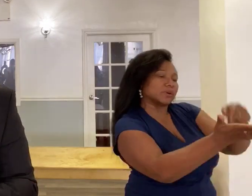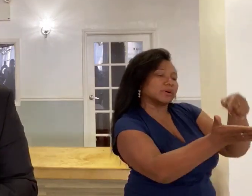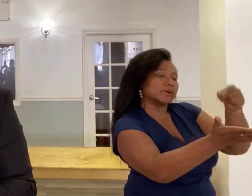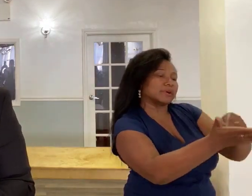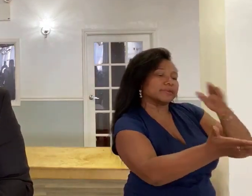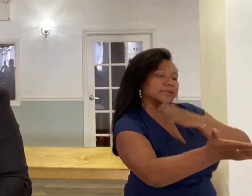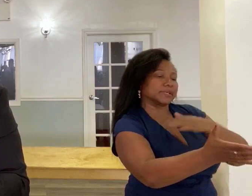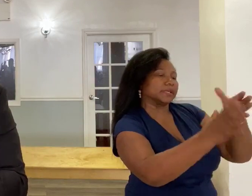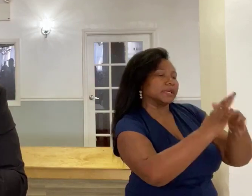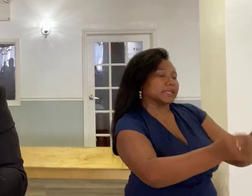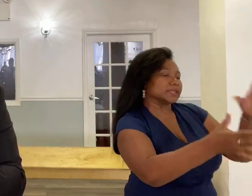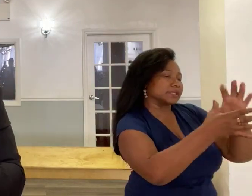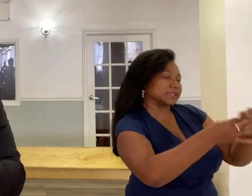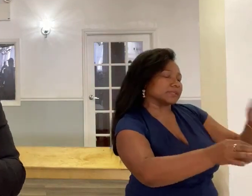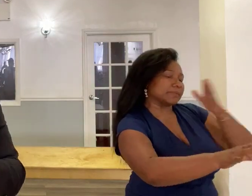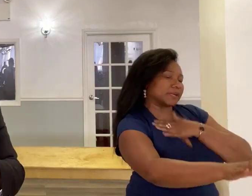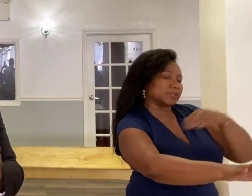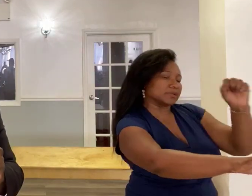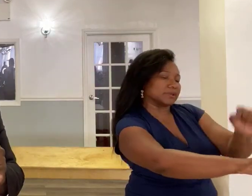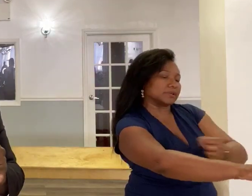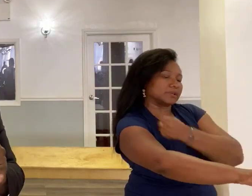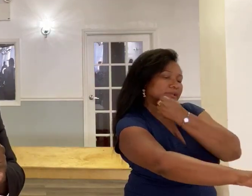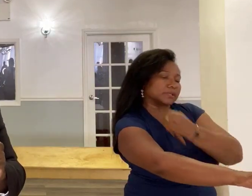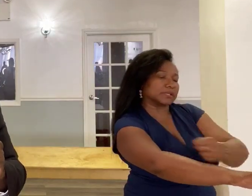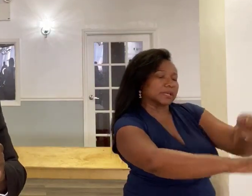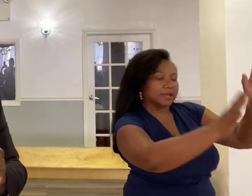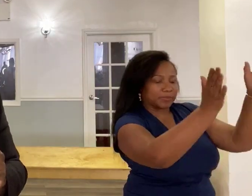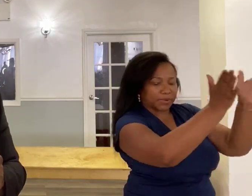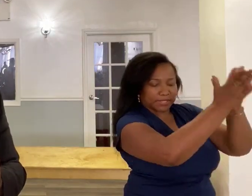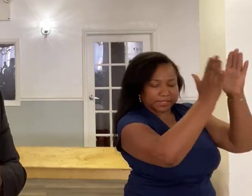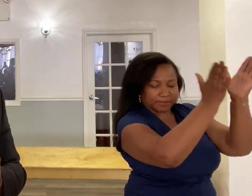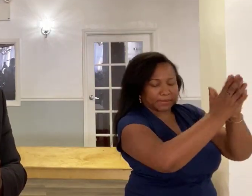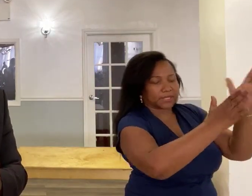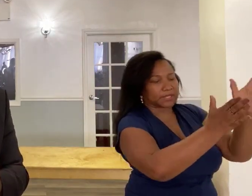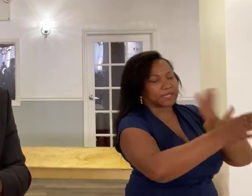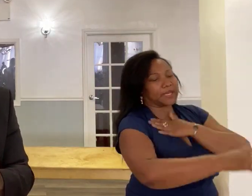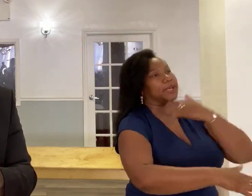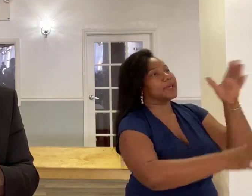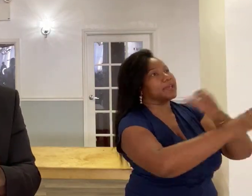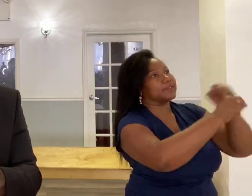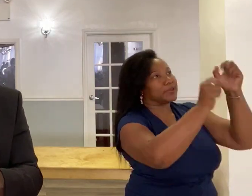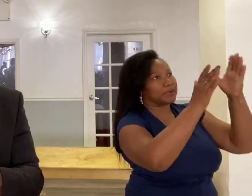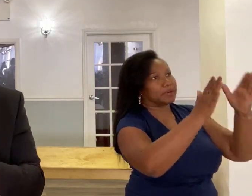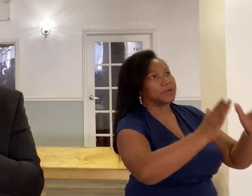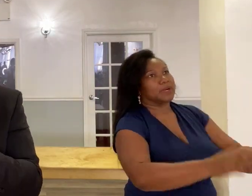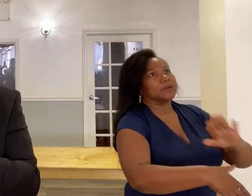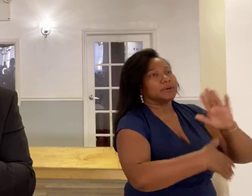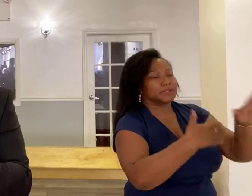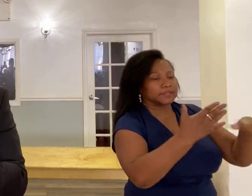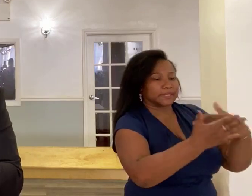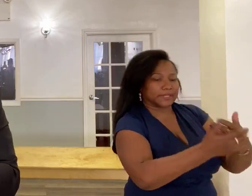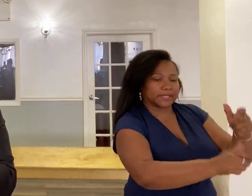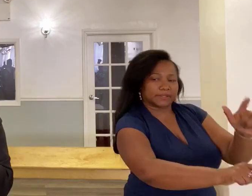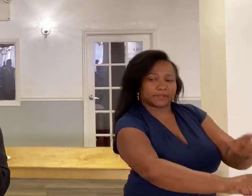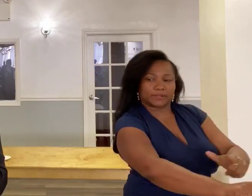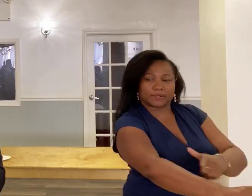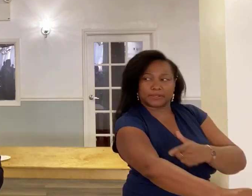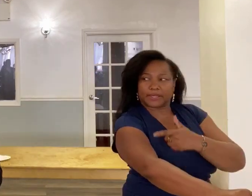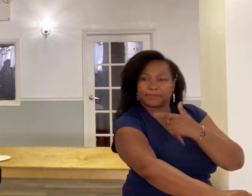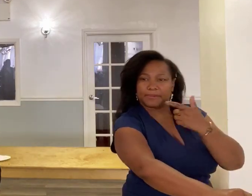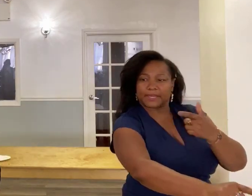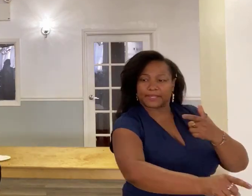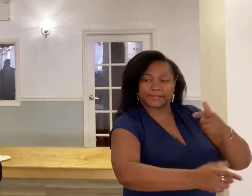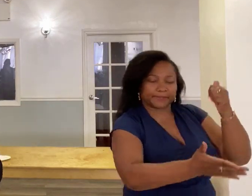my story, this is my song, praising my Savior all the day